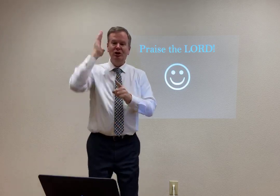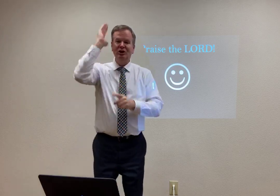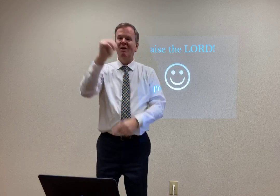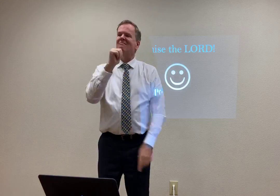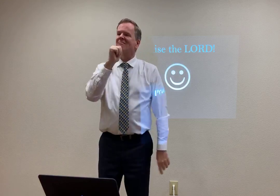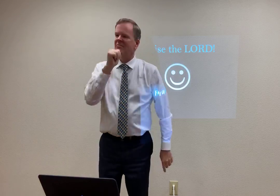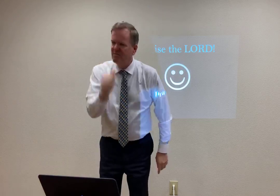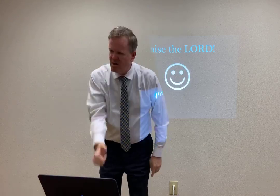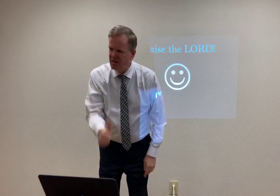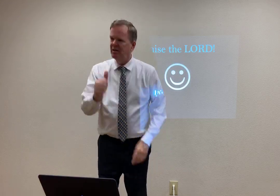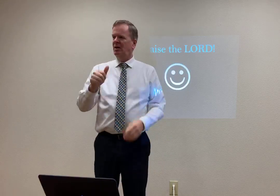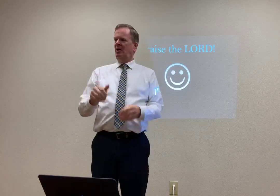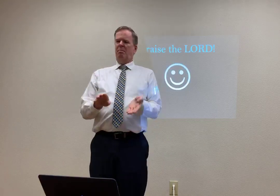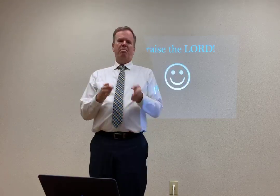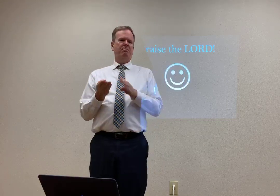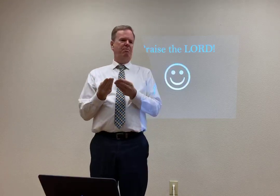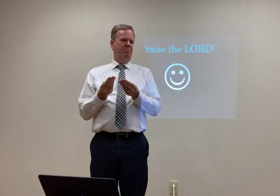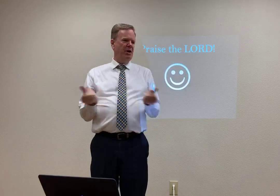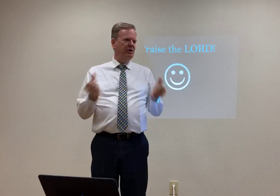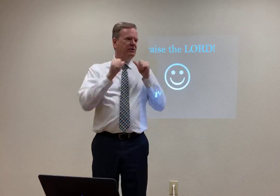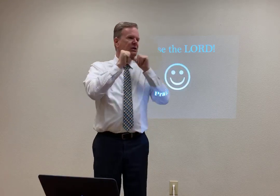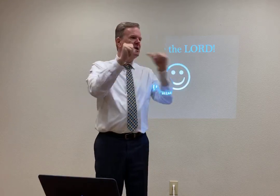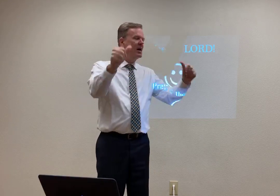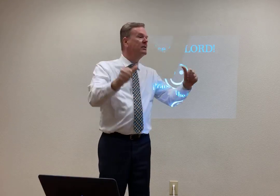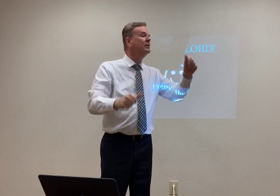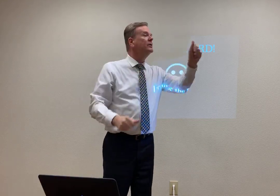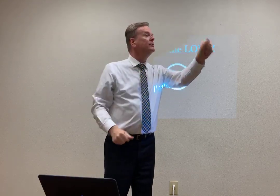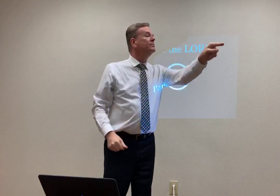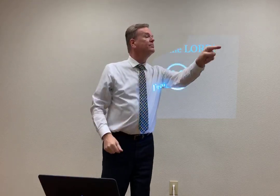he says, but my word shall not pass away.